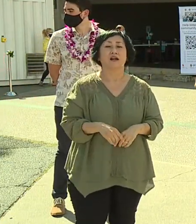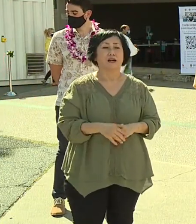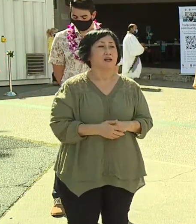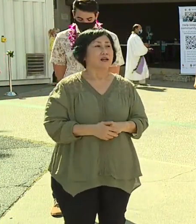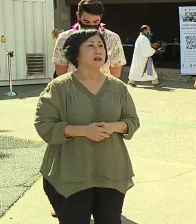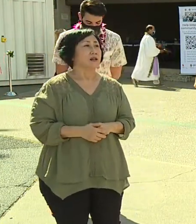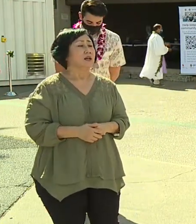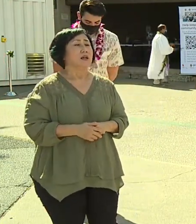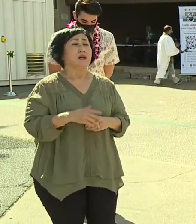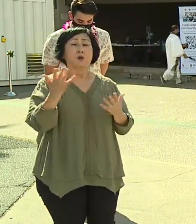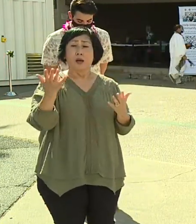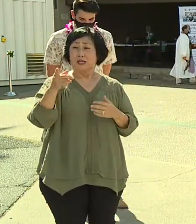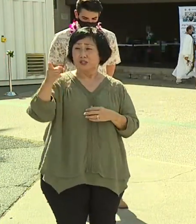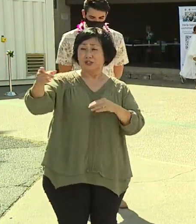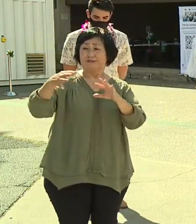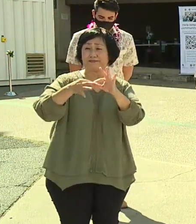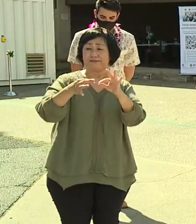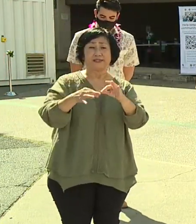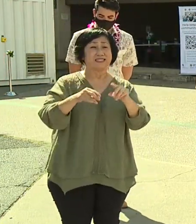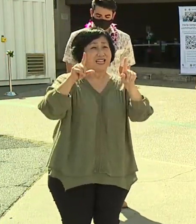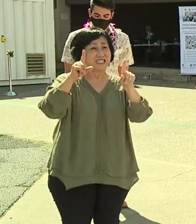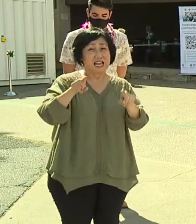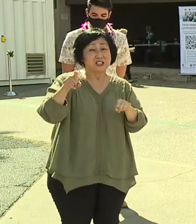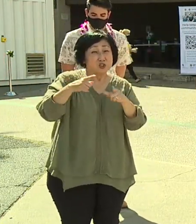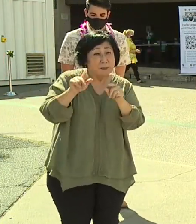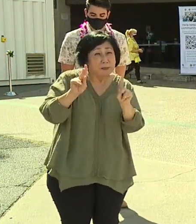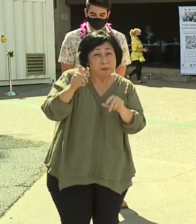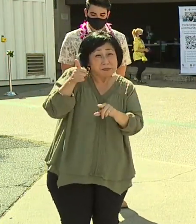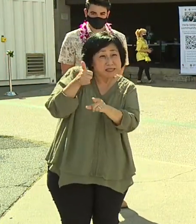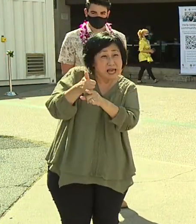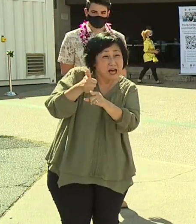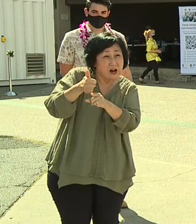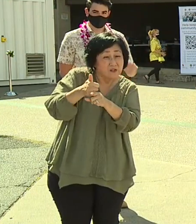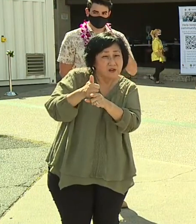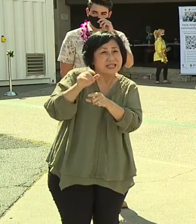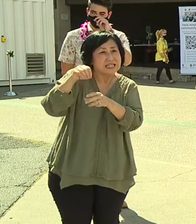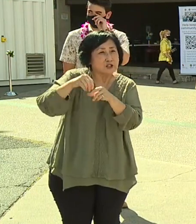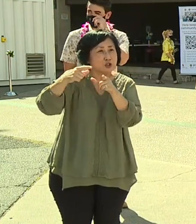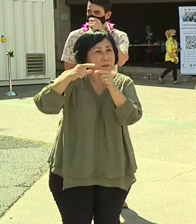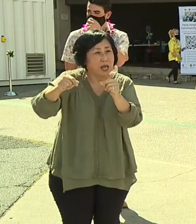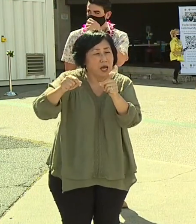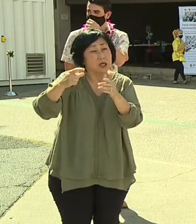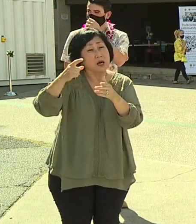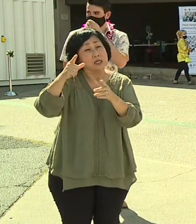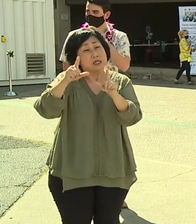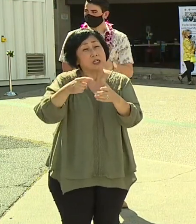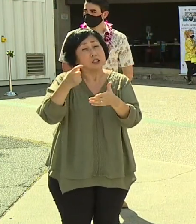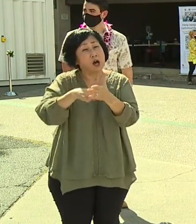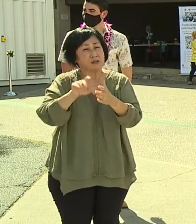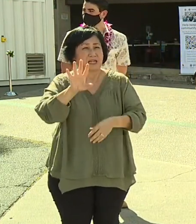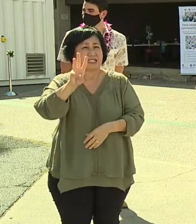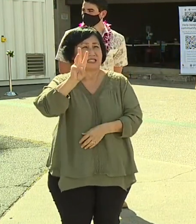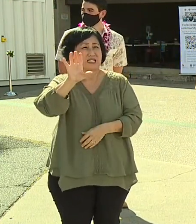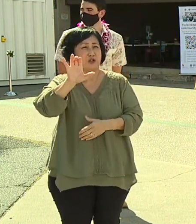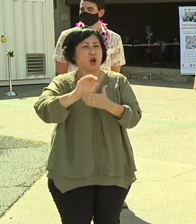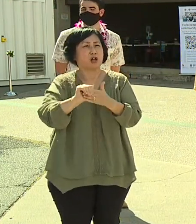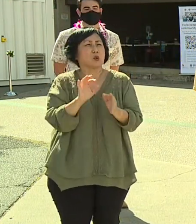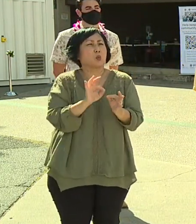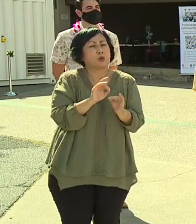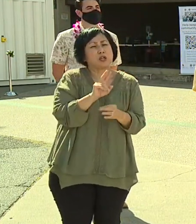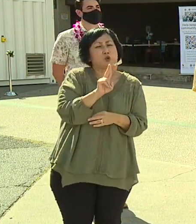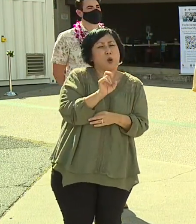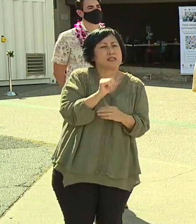but it was mentioned that the test that the Japanese visitor has to take in Japan costs approximately